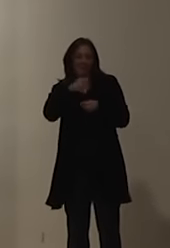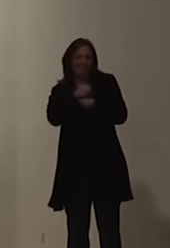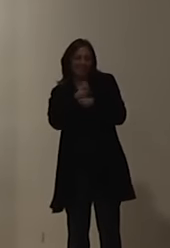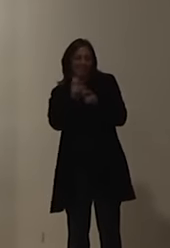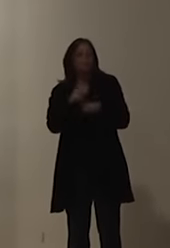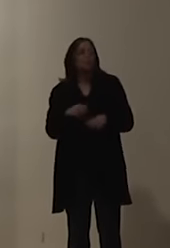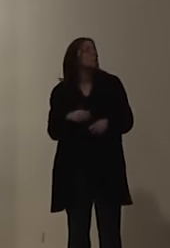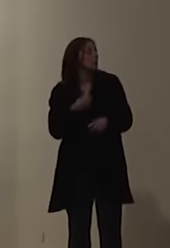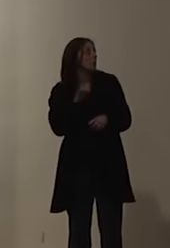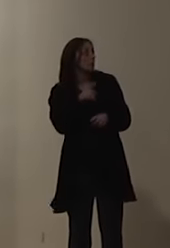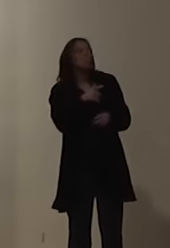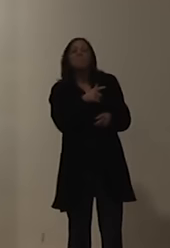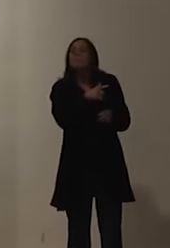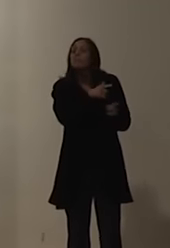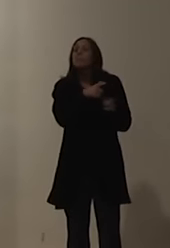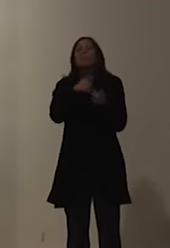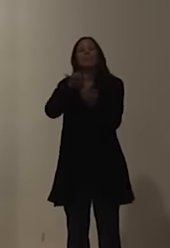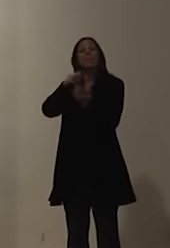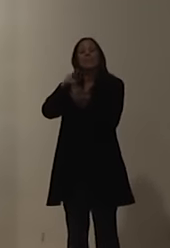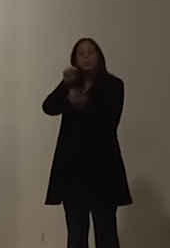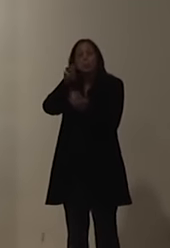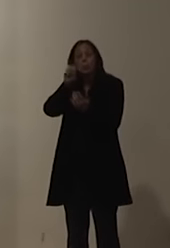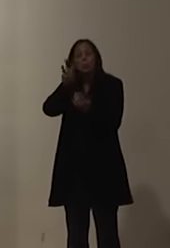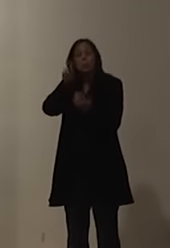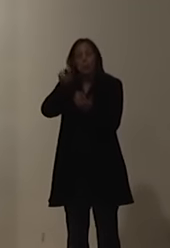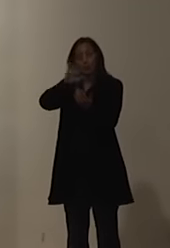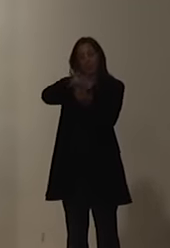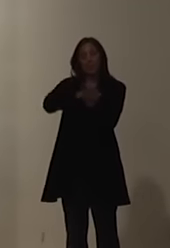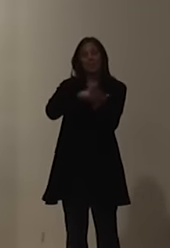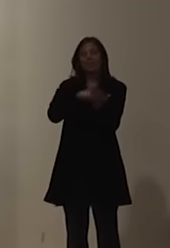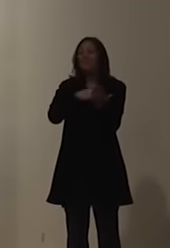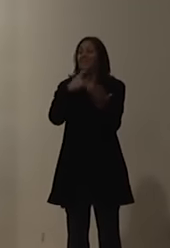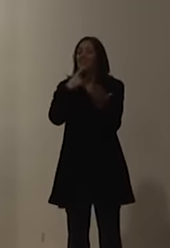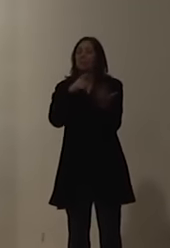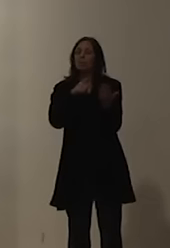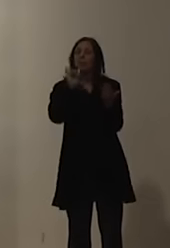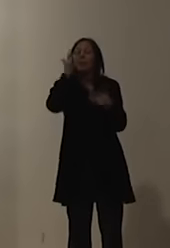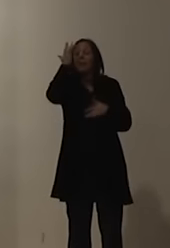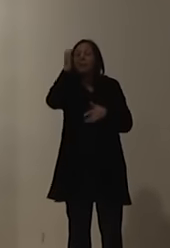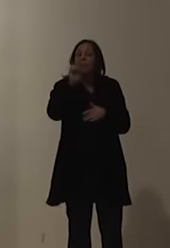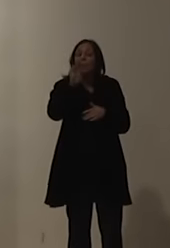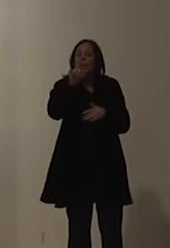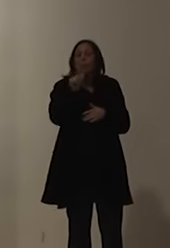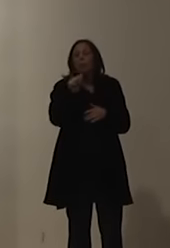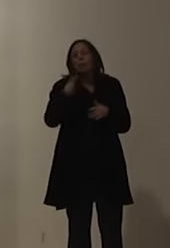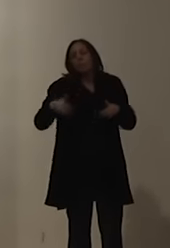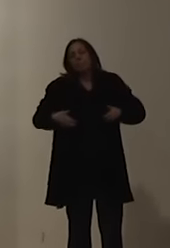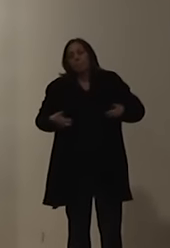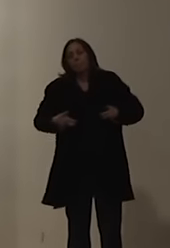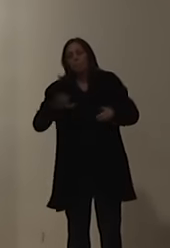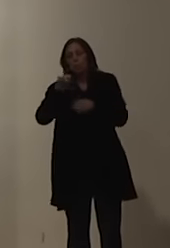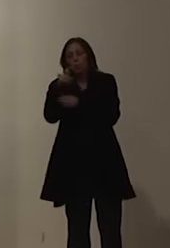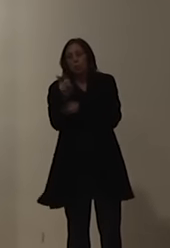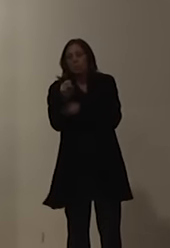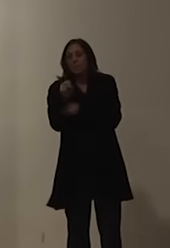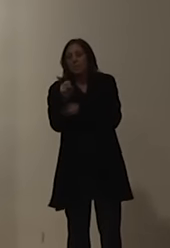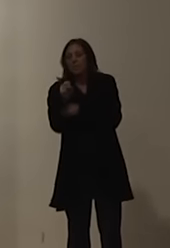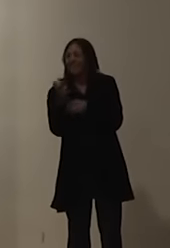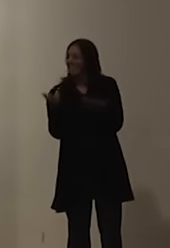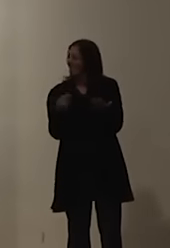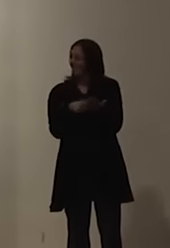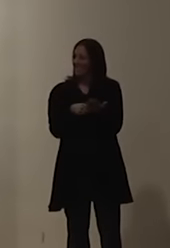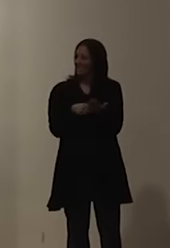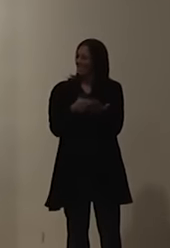chimpanzees. This was the front door, taking care of people without the tools of the trade. And then if you look at people